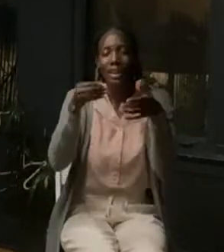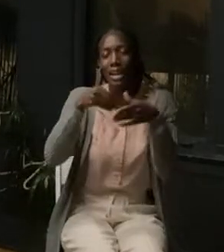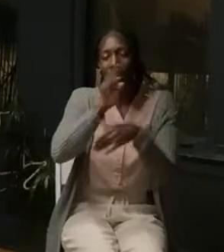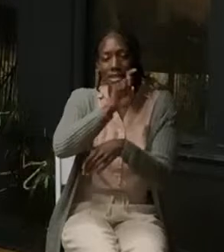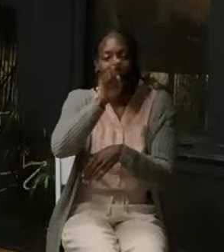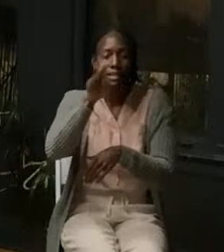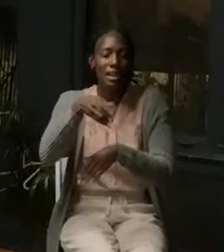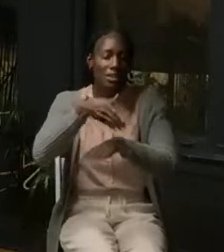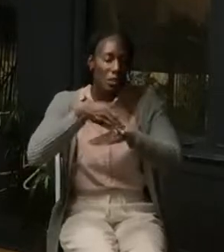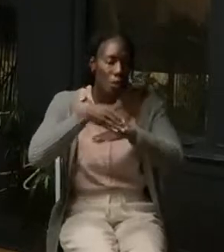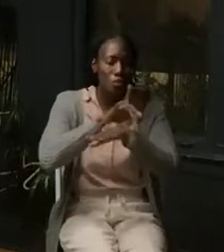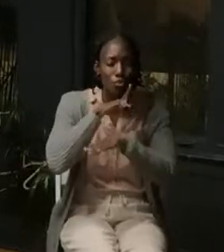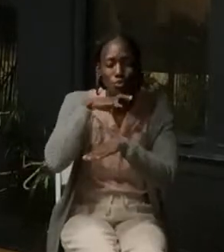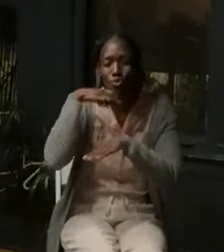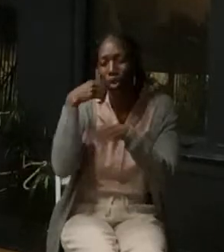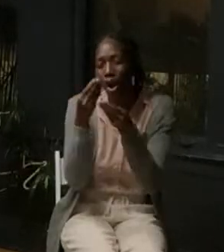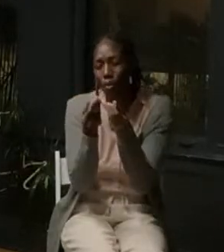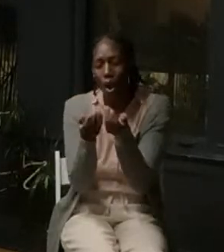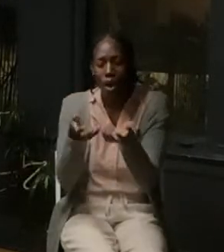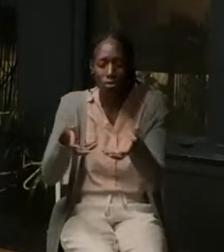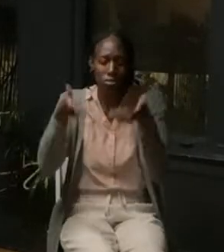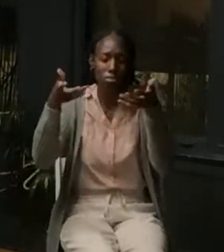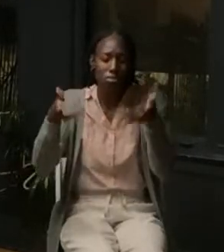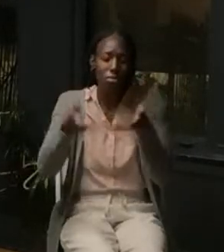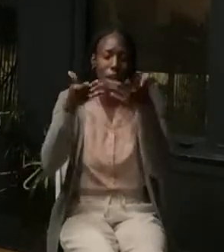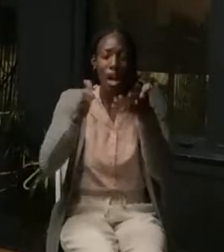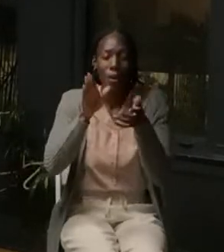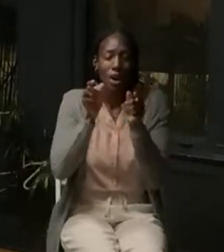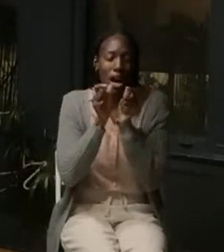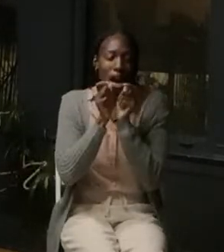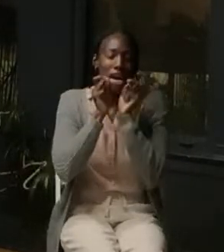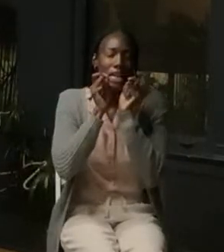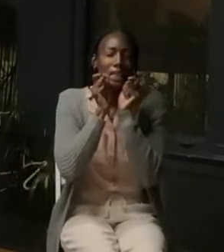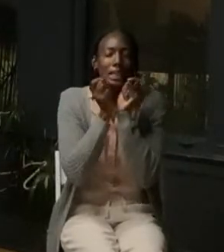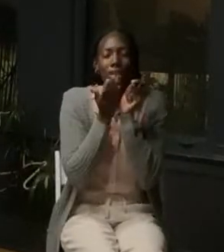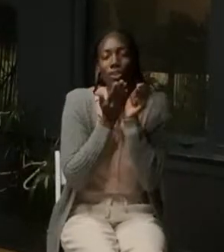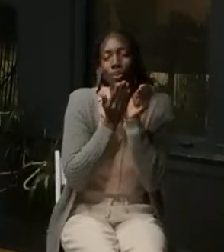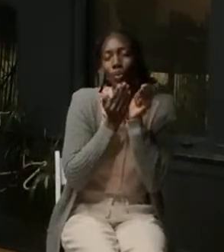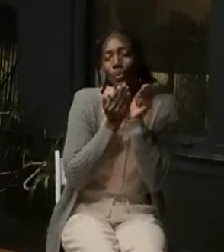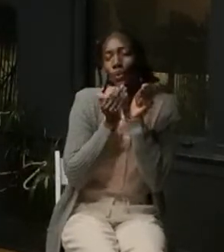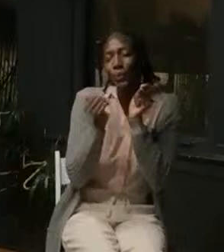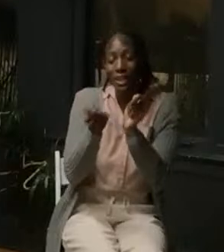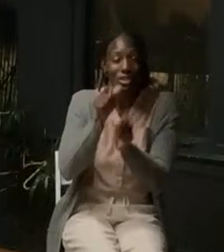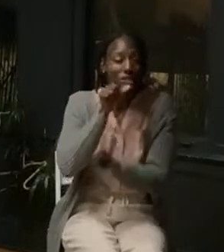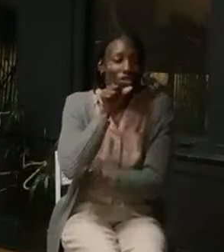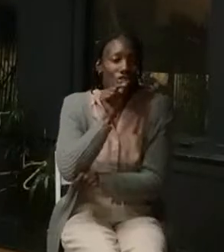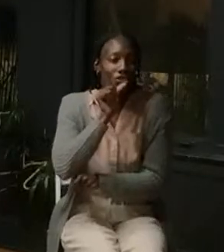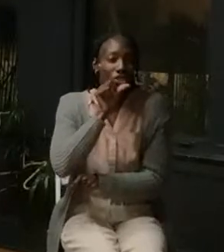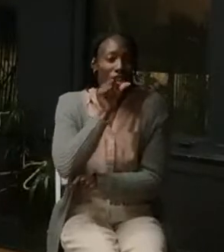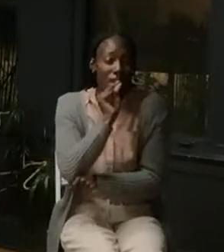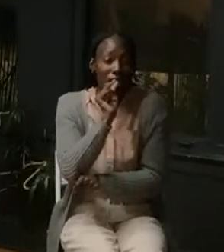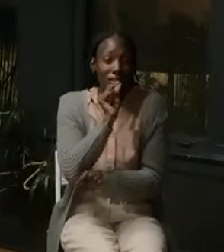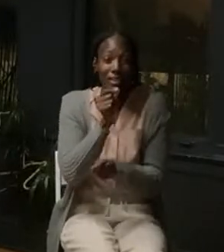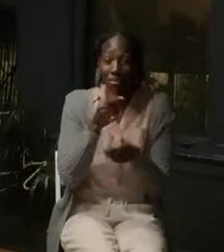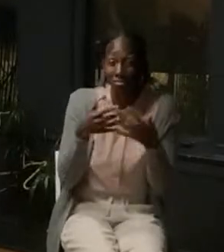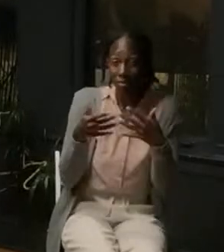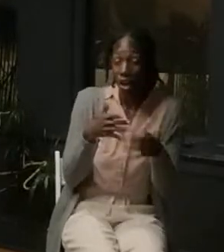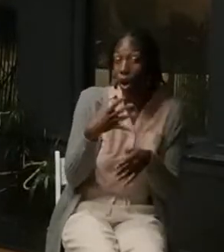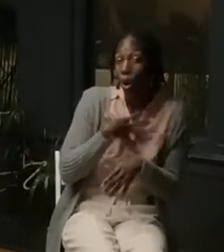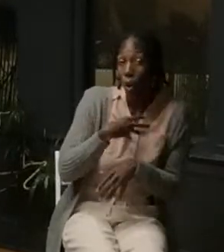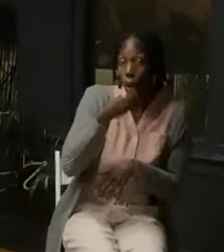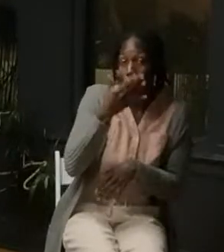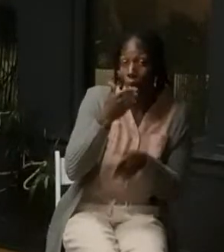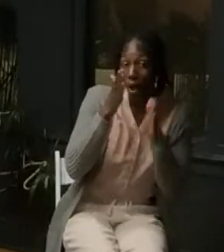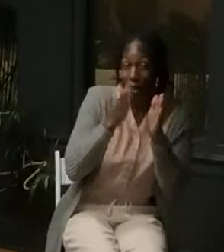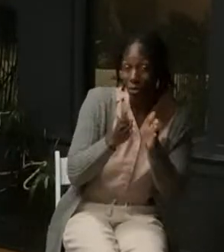mesquite dry rub. It will crunch sweet under the teeth and tongue. It is chicken even a white person would